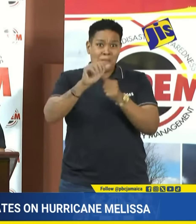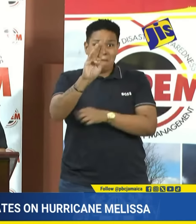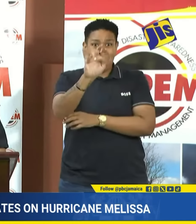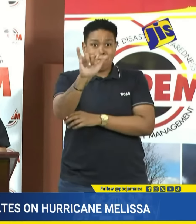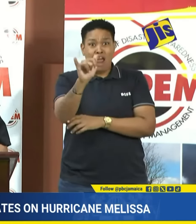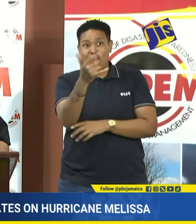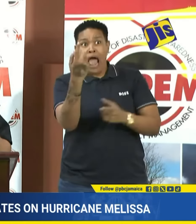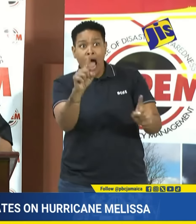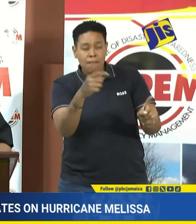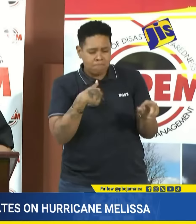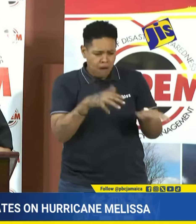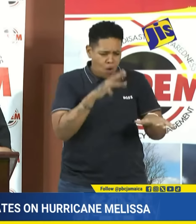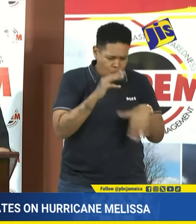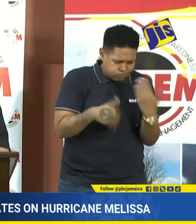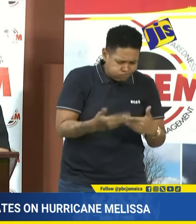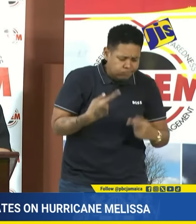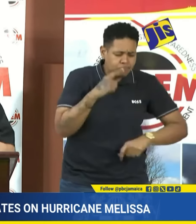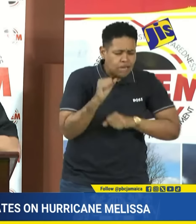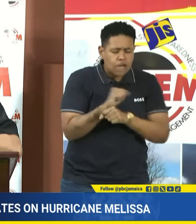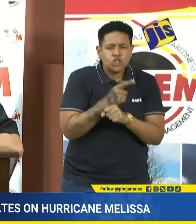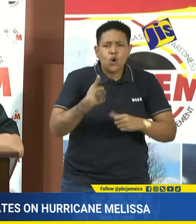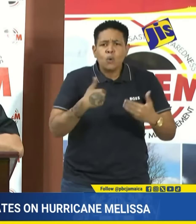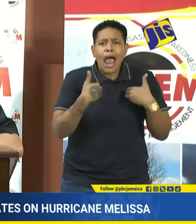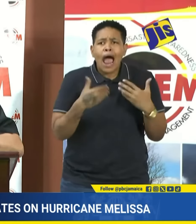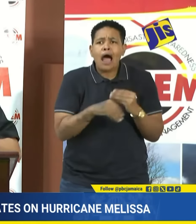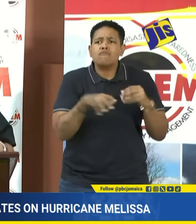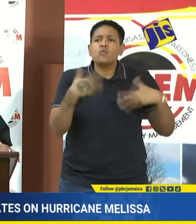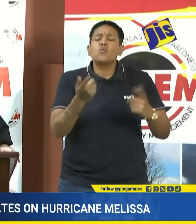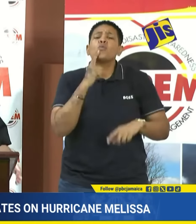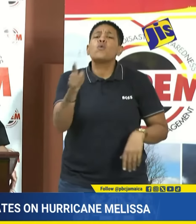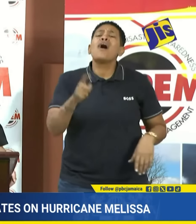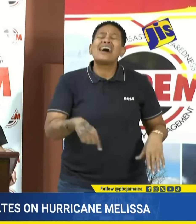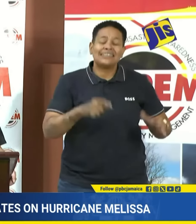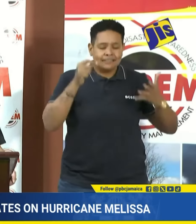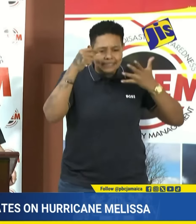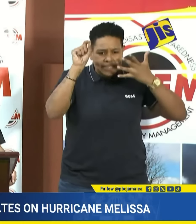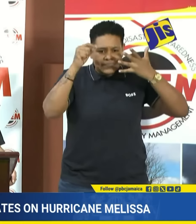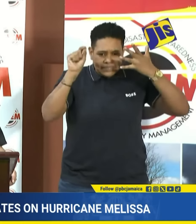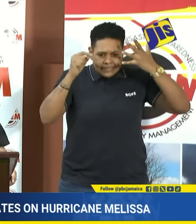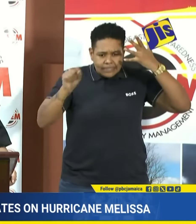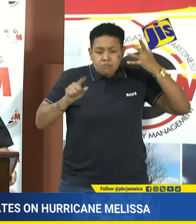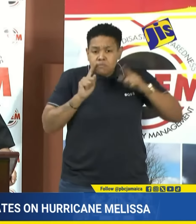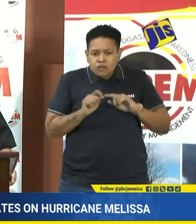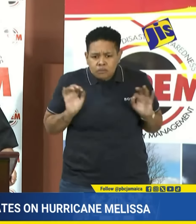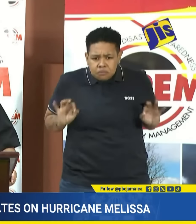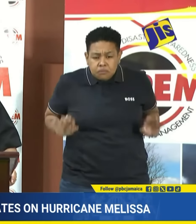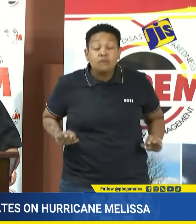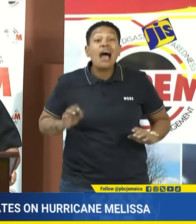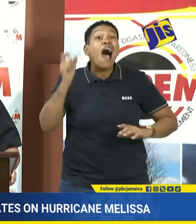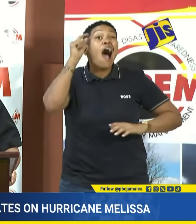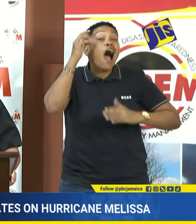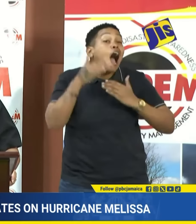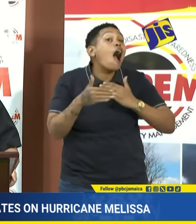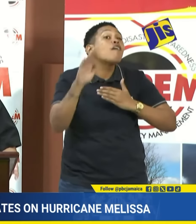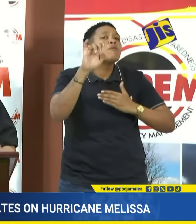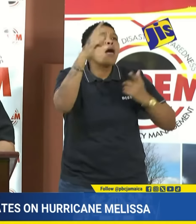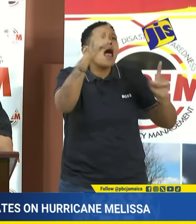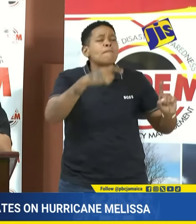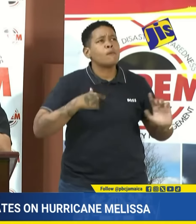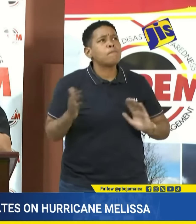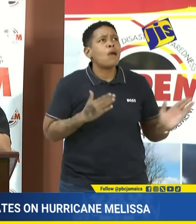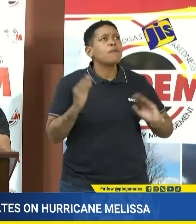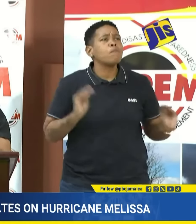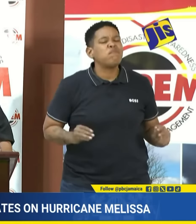few weeks and ensured that we have ticked the boxes, so to speak, of the plan that we wrote post-burial. One of the